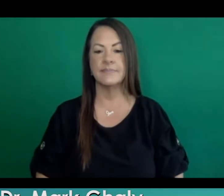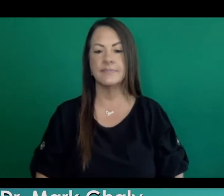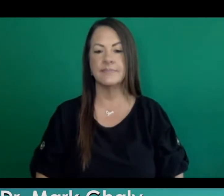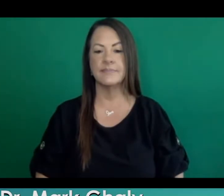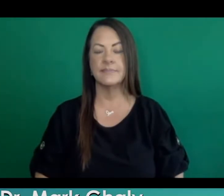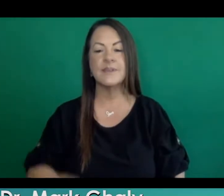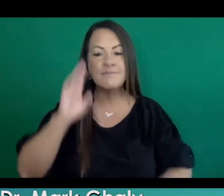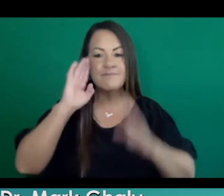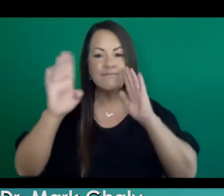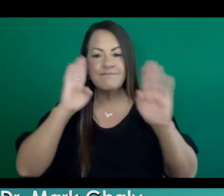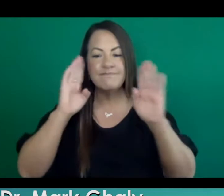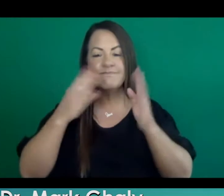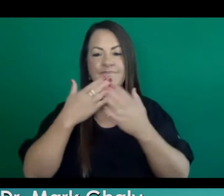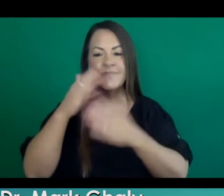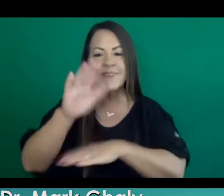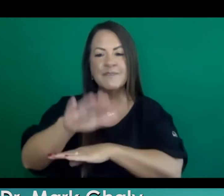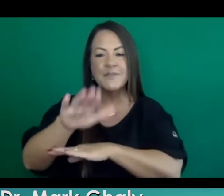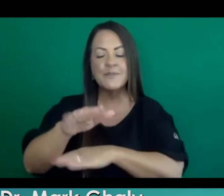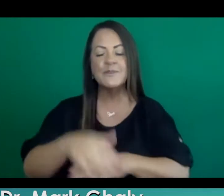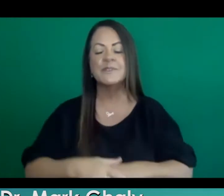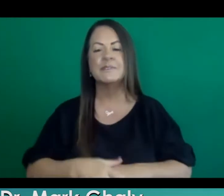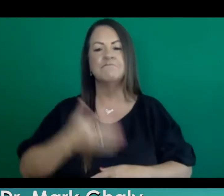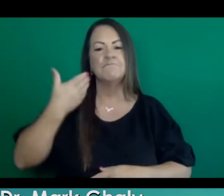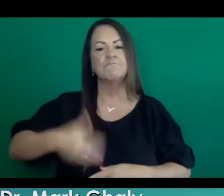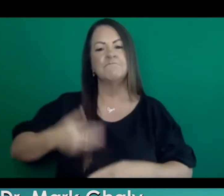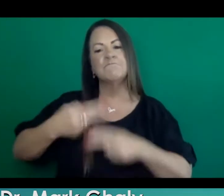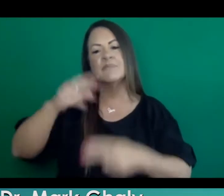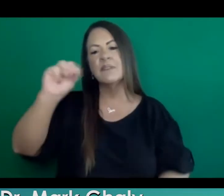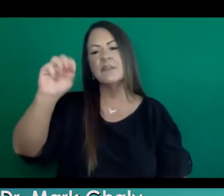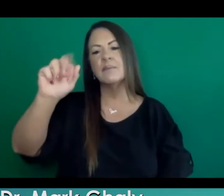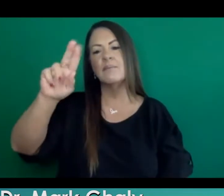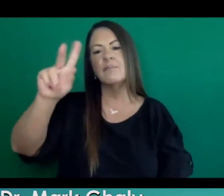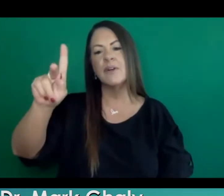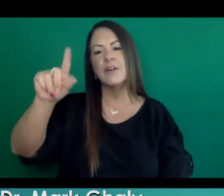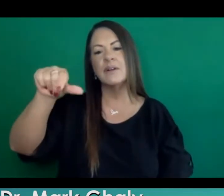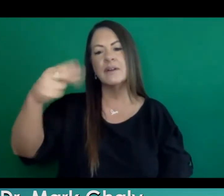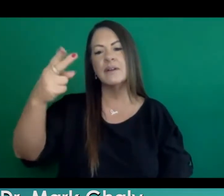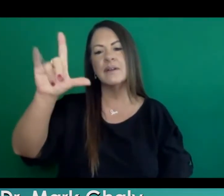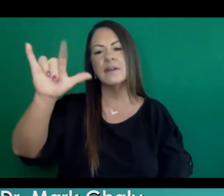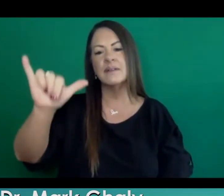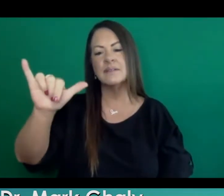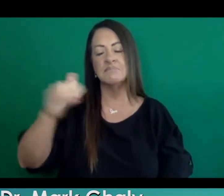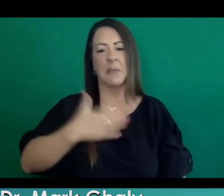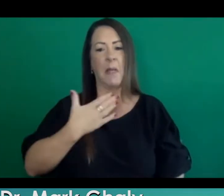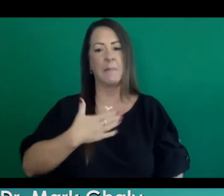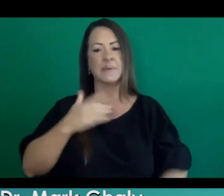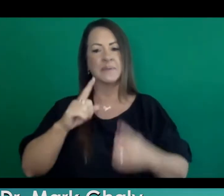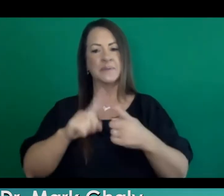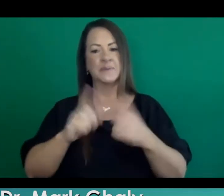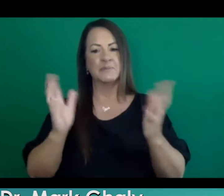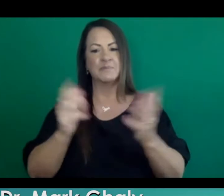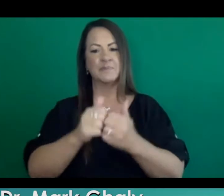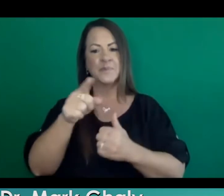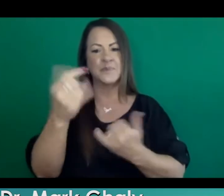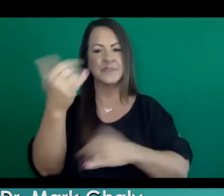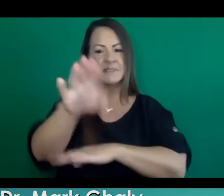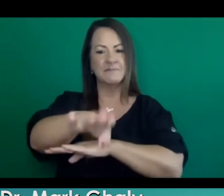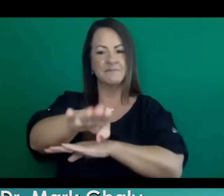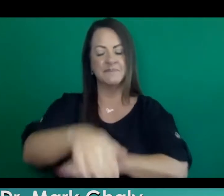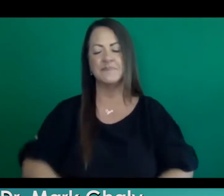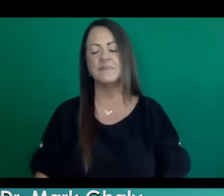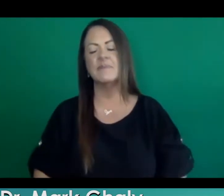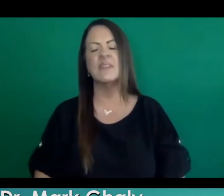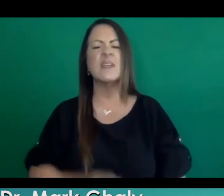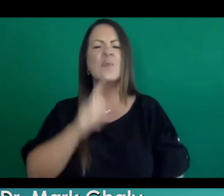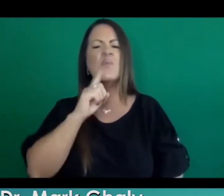Good afternoon. I'm Mark Ghaly. Good to be with you again this afternoon. I wanted to spend a